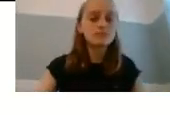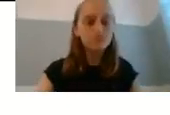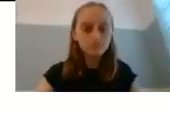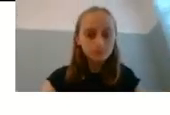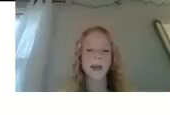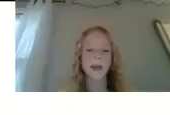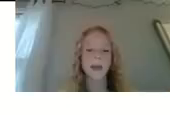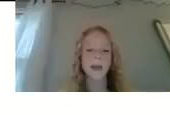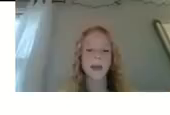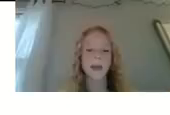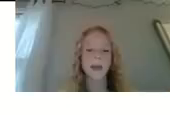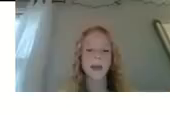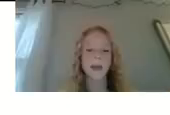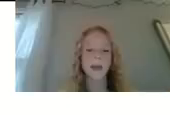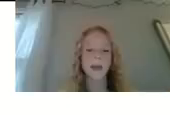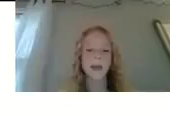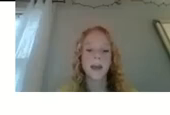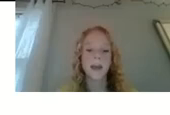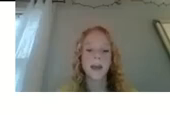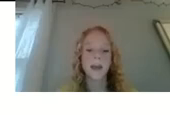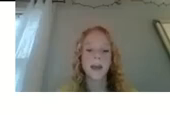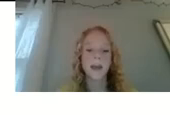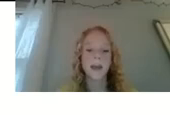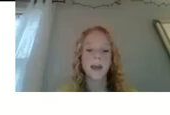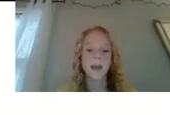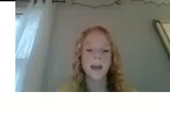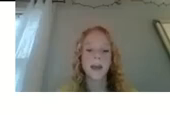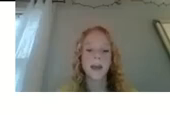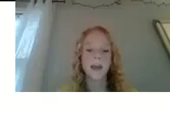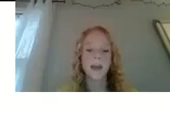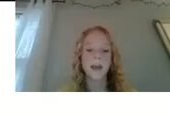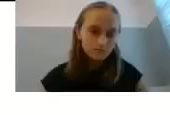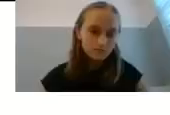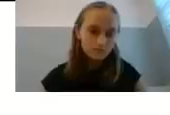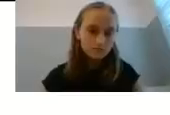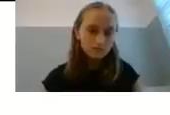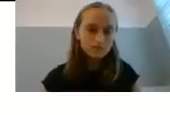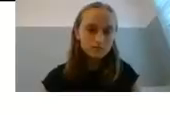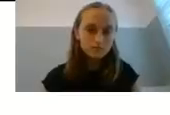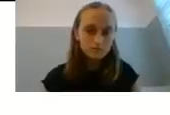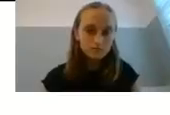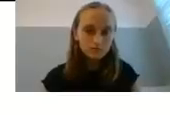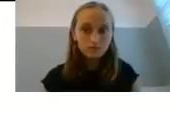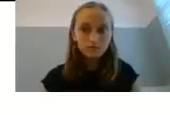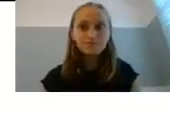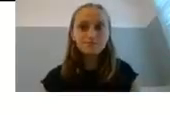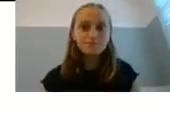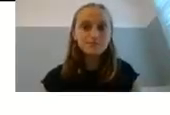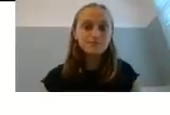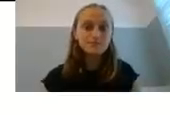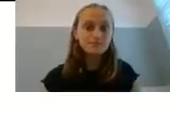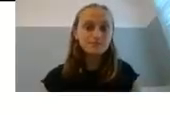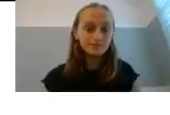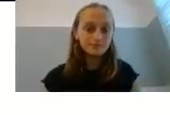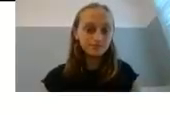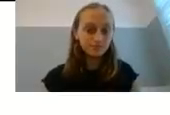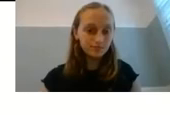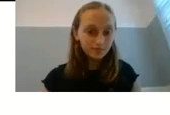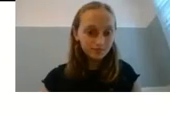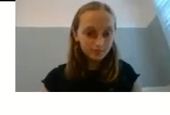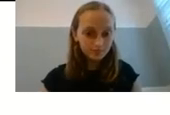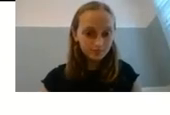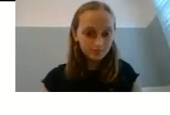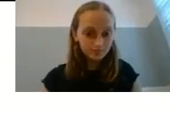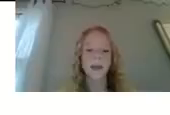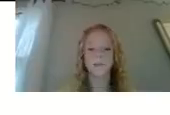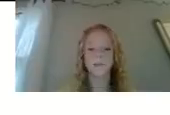or syntax or syntax of true asl and oftentimes it doesn't even teach them the correct signs so again the idea is that the true language of